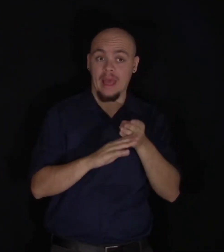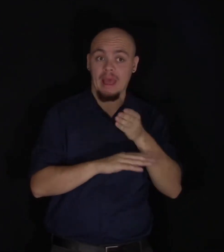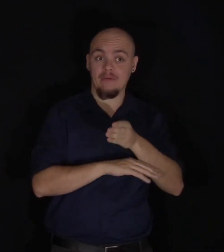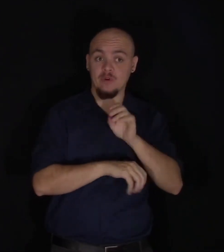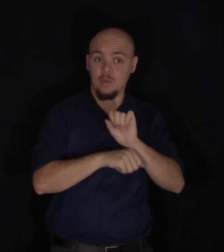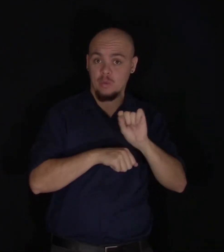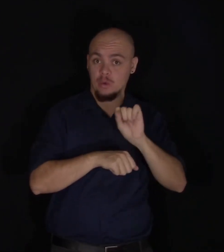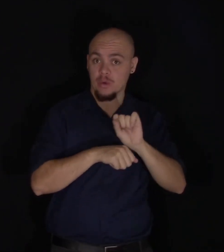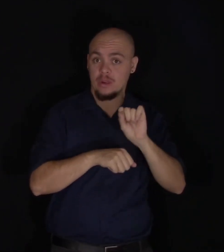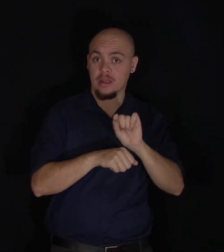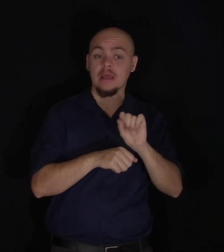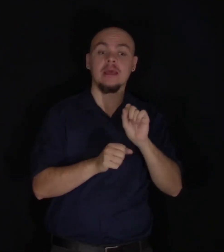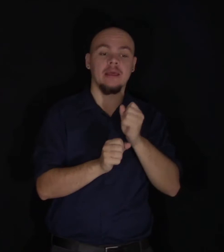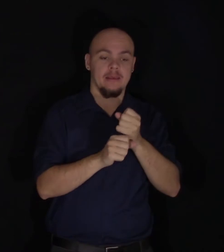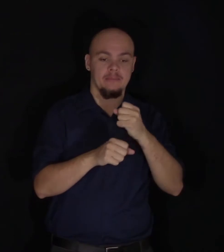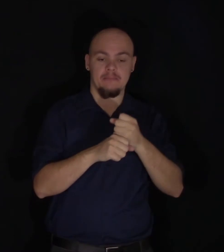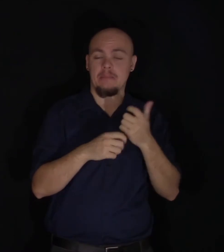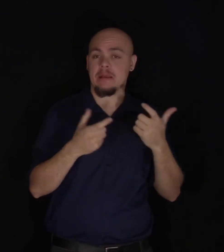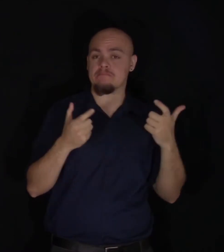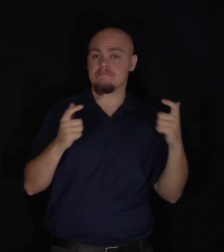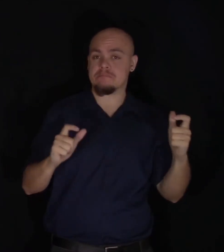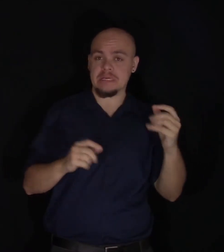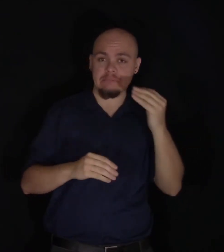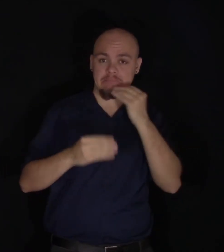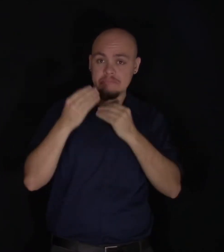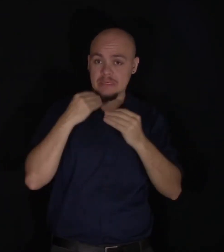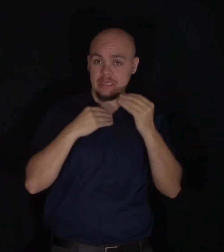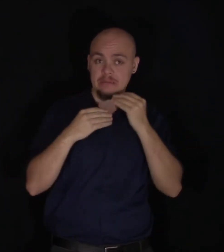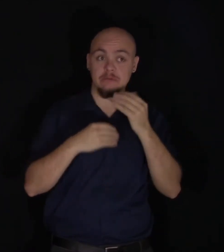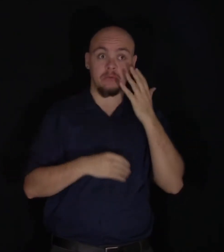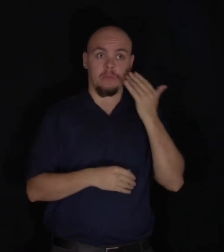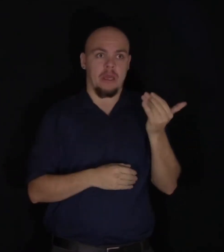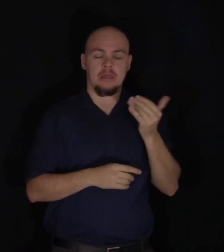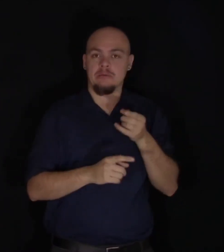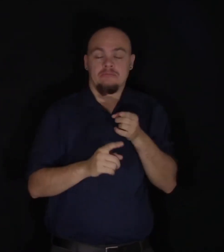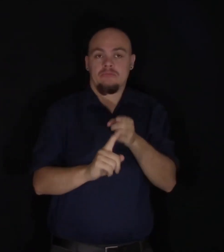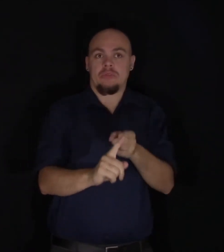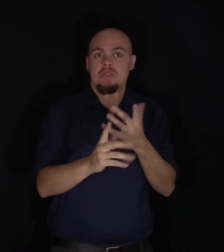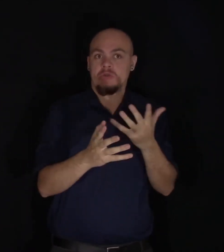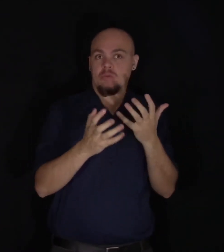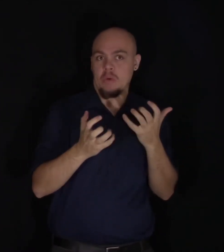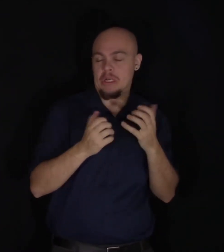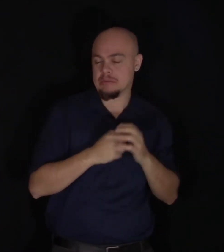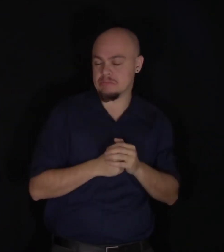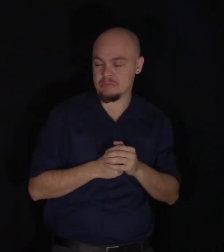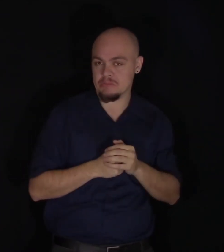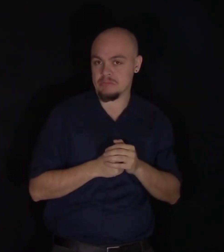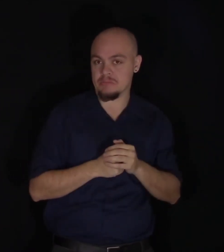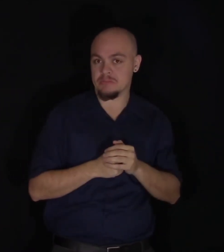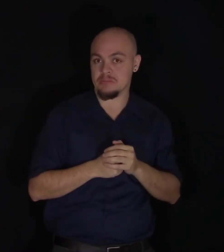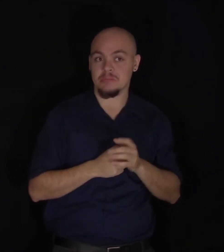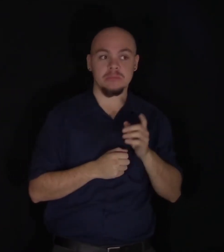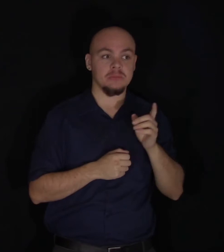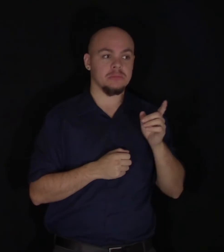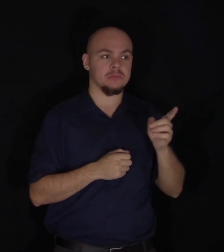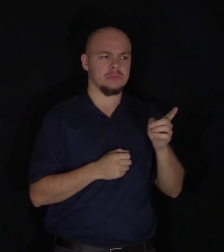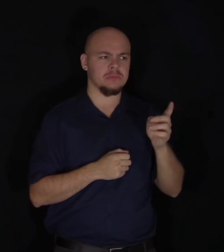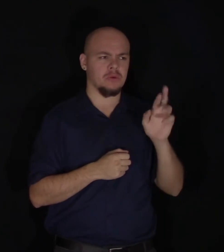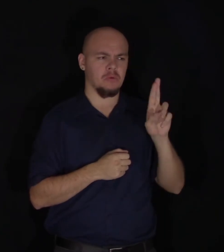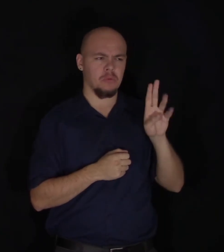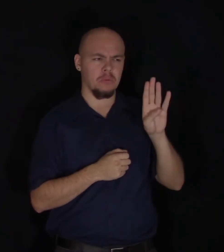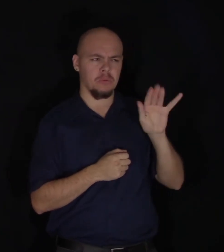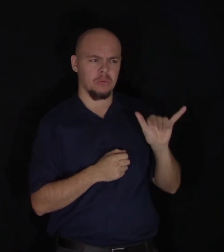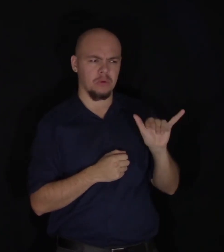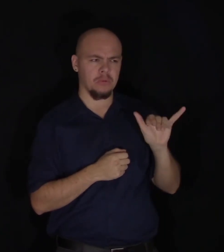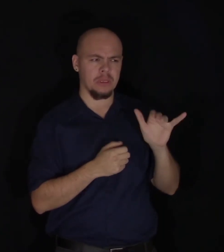day's work and made elaborate meals for their family just because. So what had got into Ruby? And what did